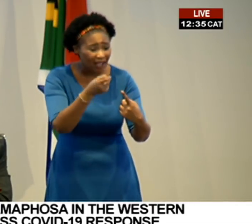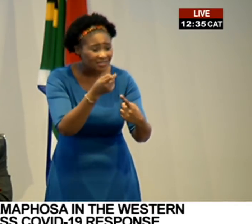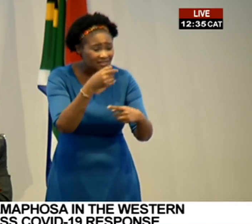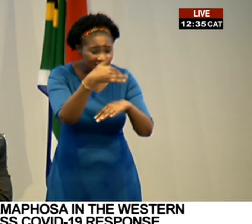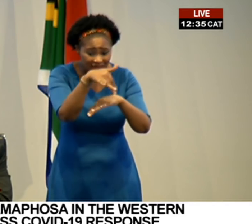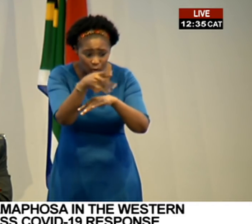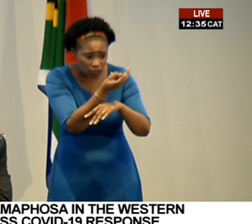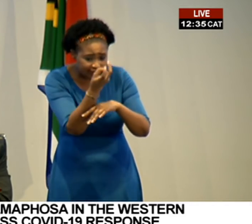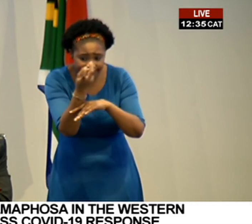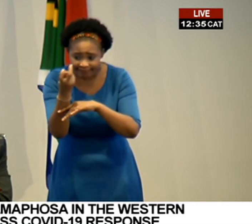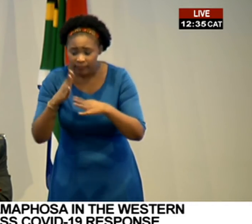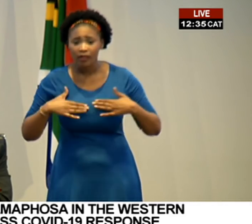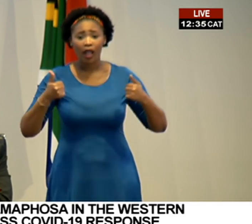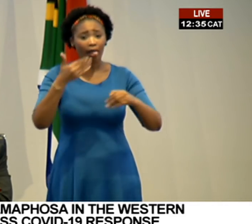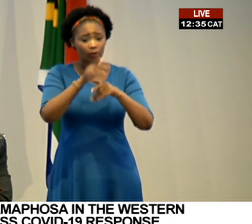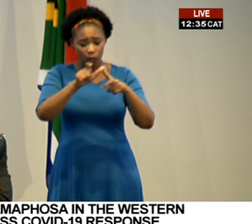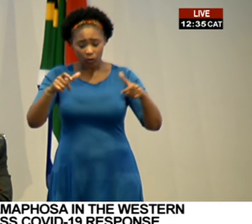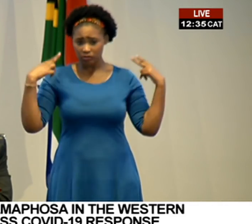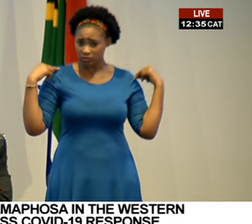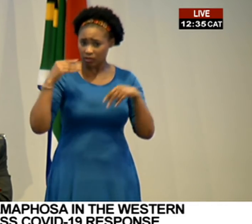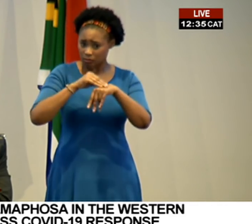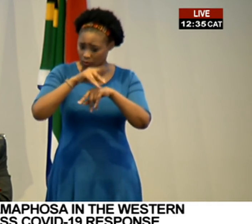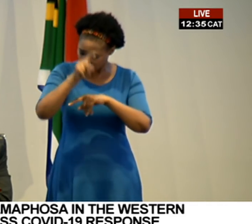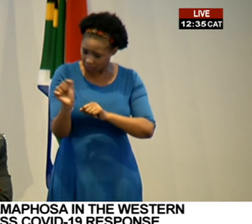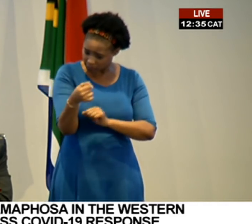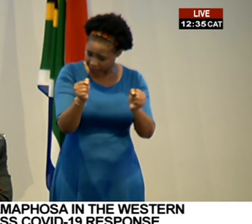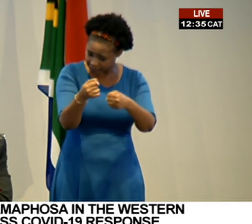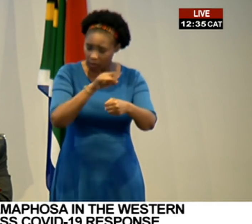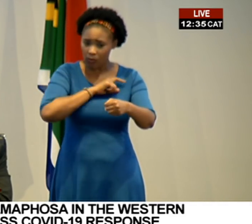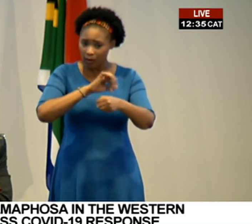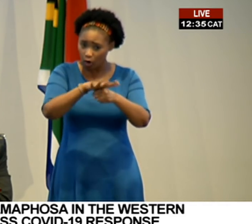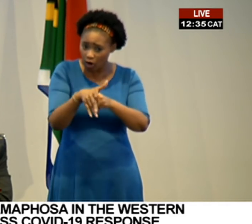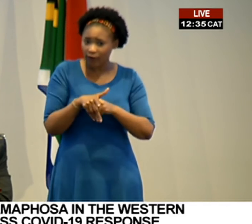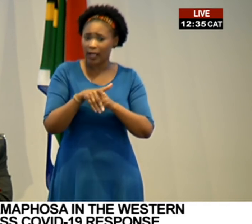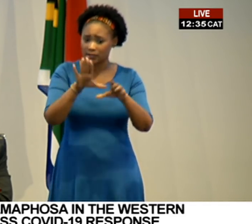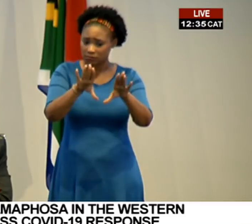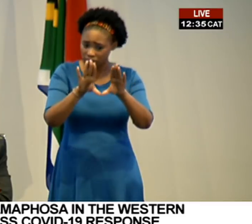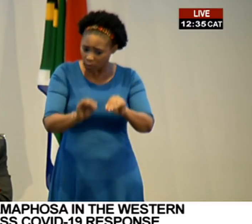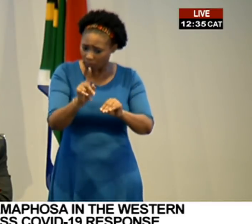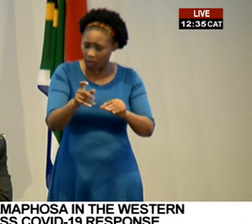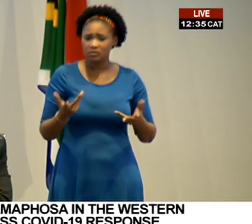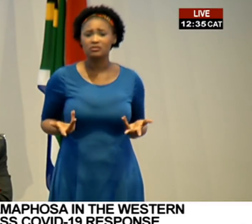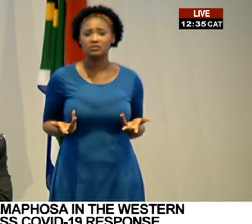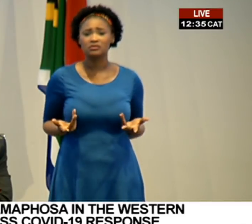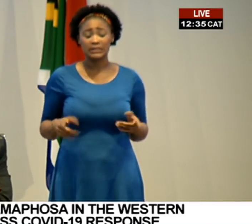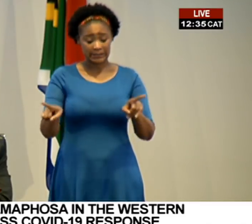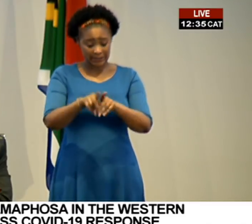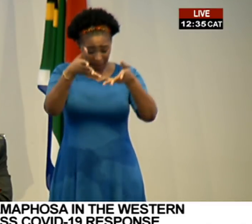workers so that we can manage COVID-19 properly. And similarly, I will say